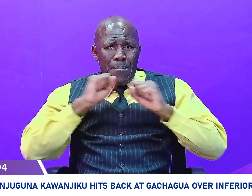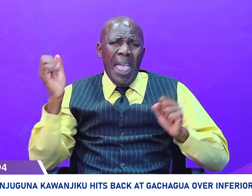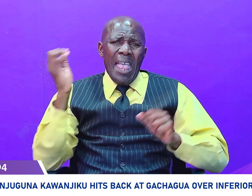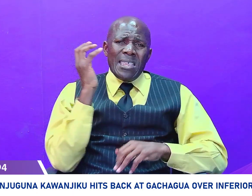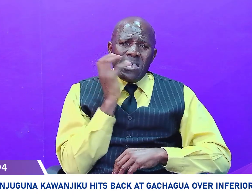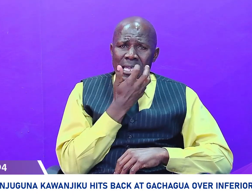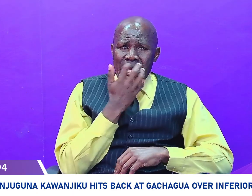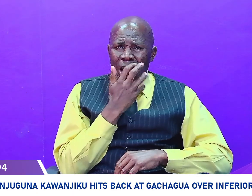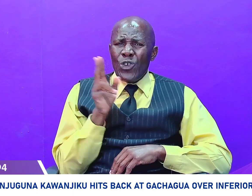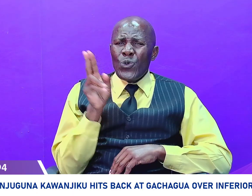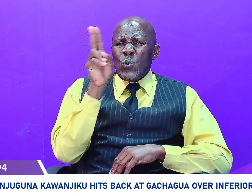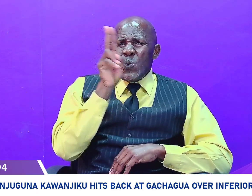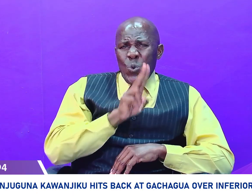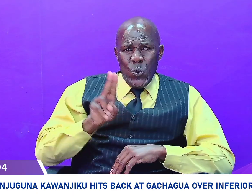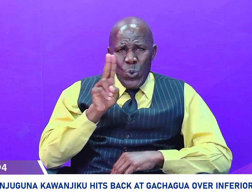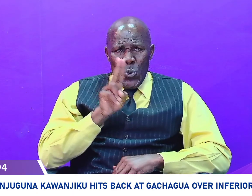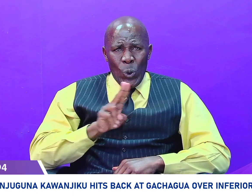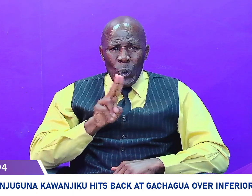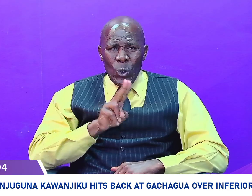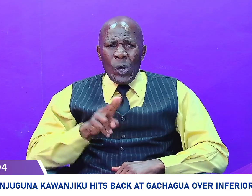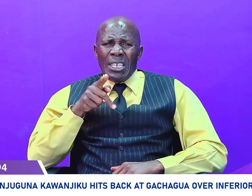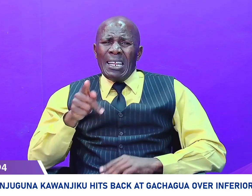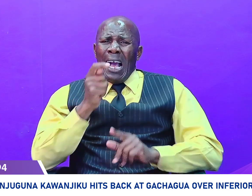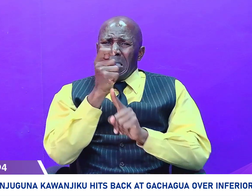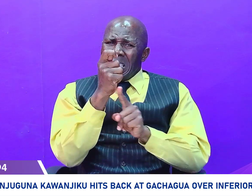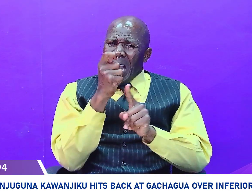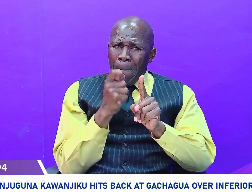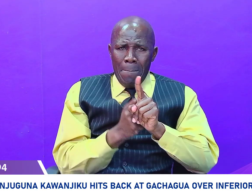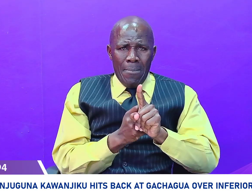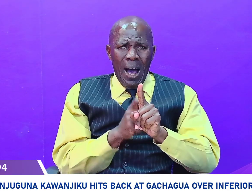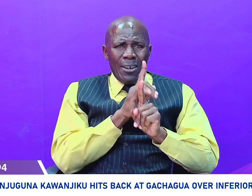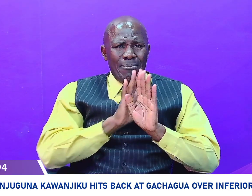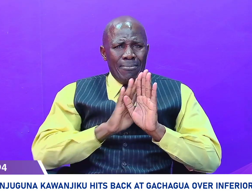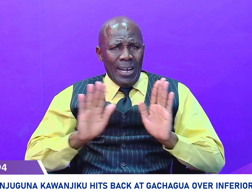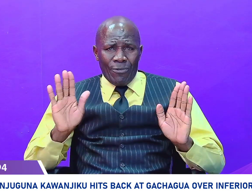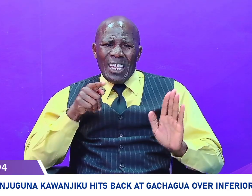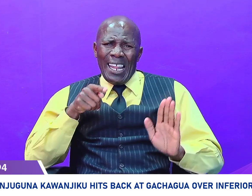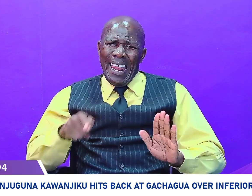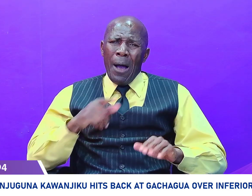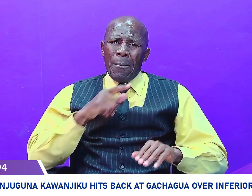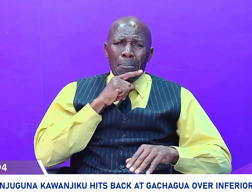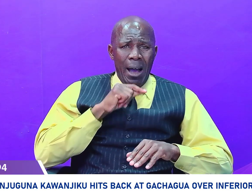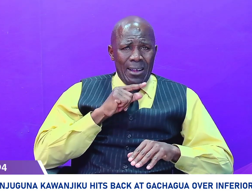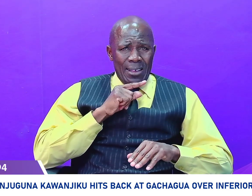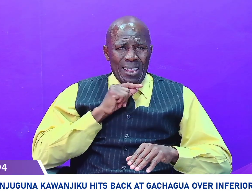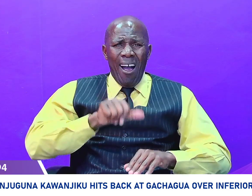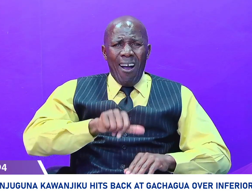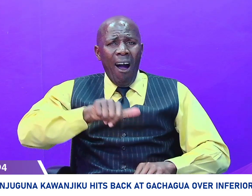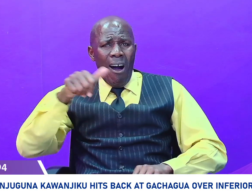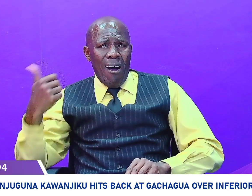describe him and other elected leaders from the Mount Kenya region.